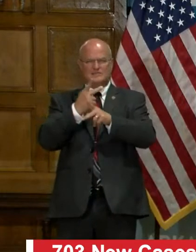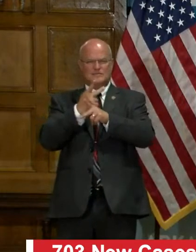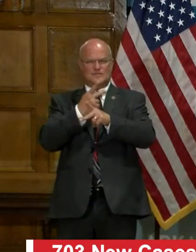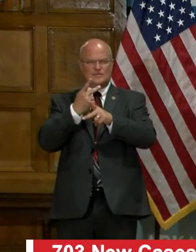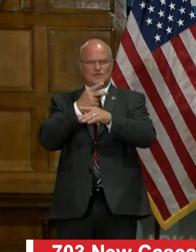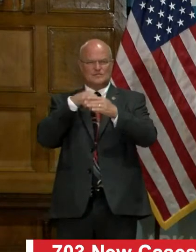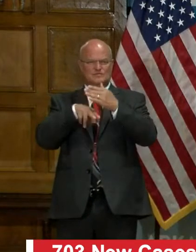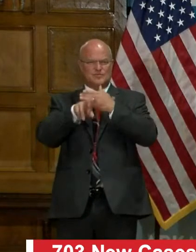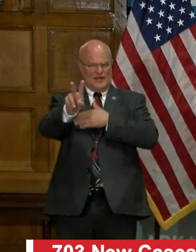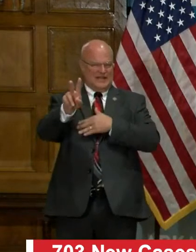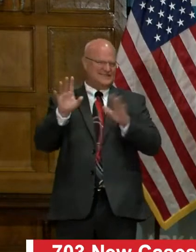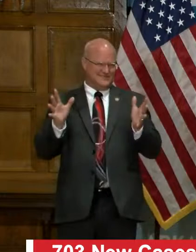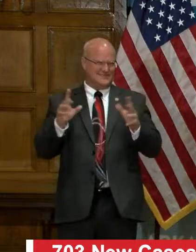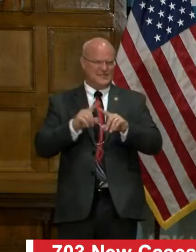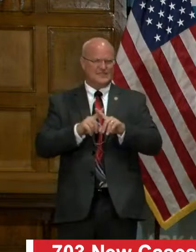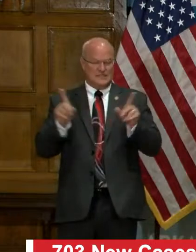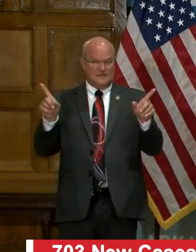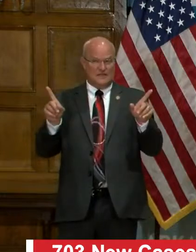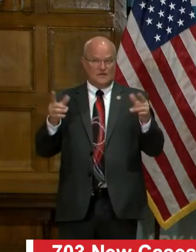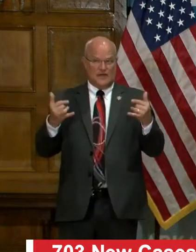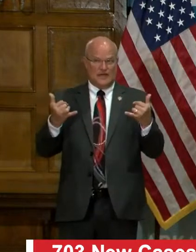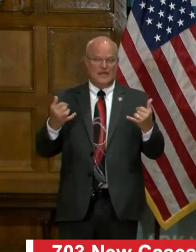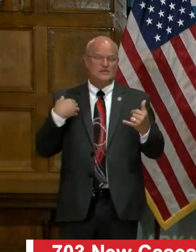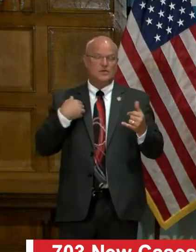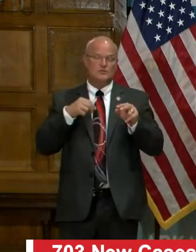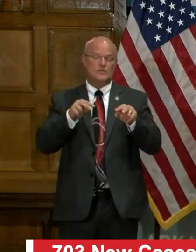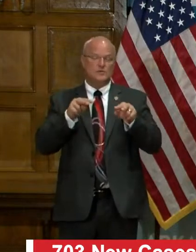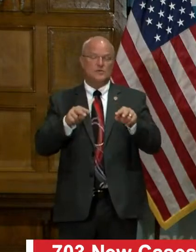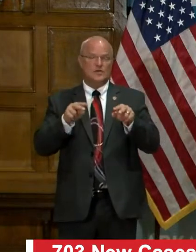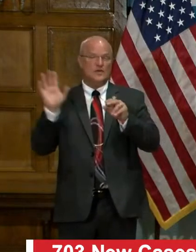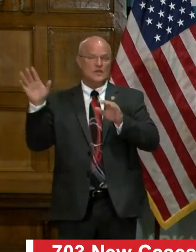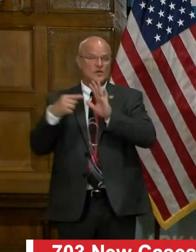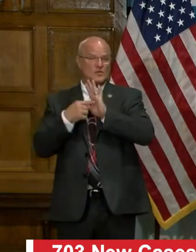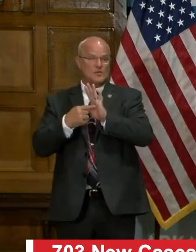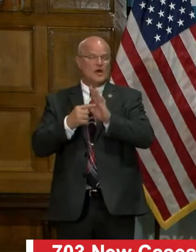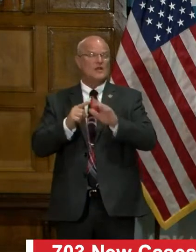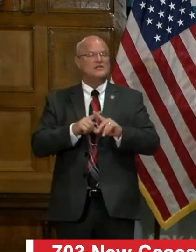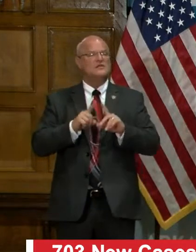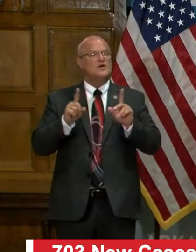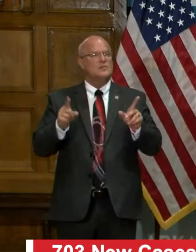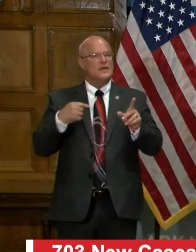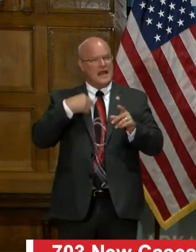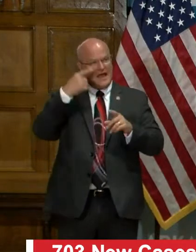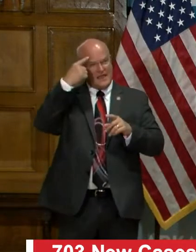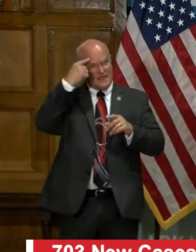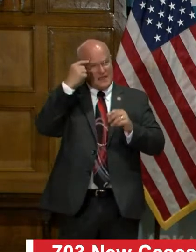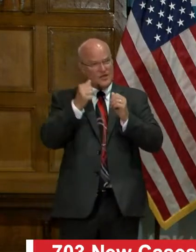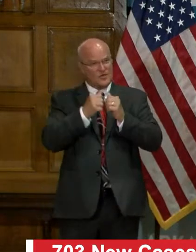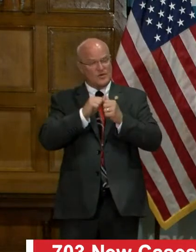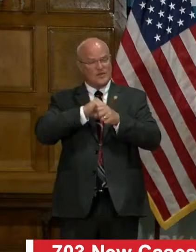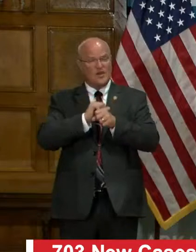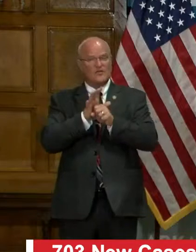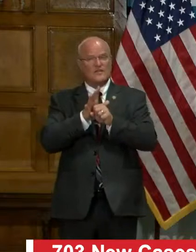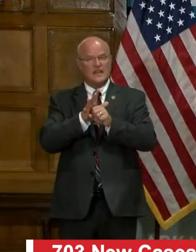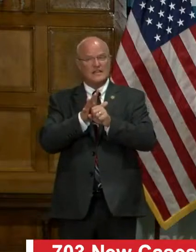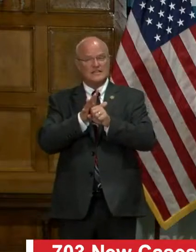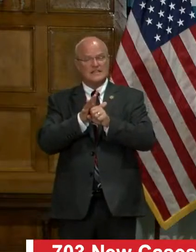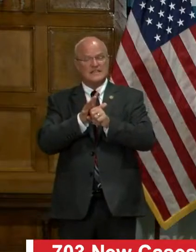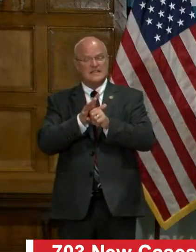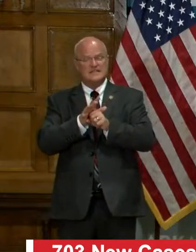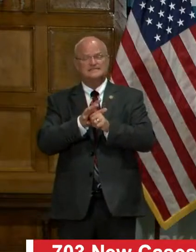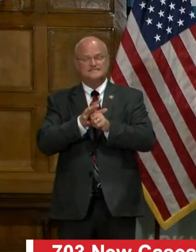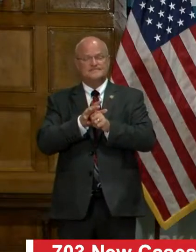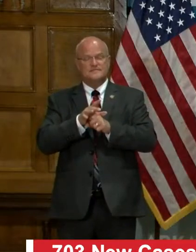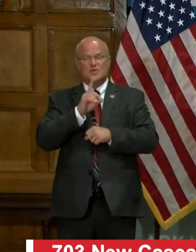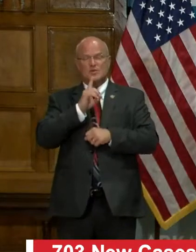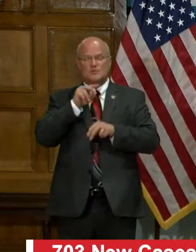predict. So we'll keep looking at those models, but I think with COVID-19 especially, we need